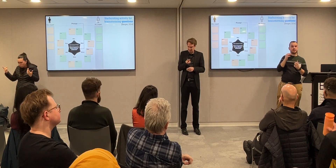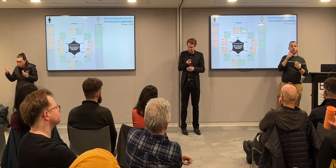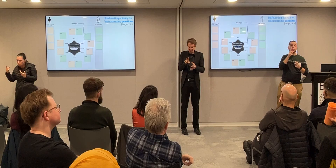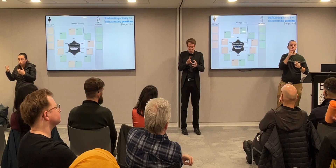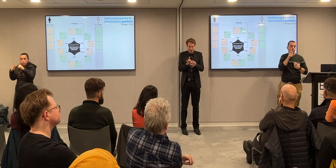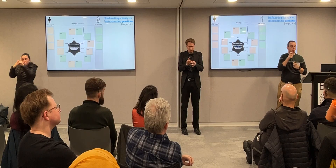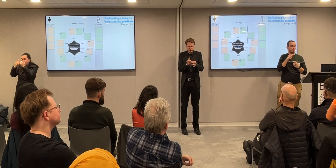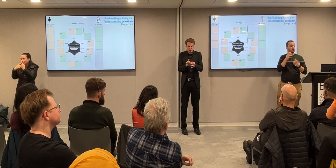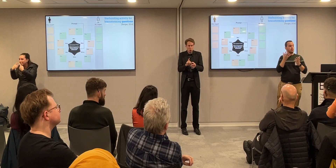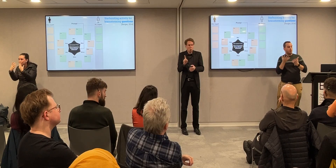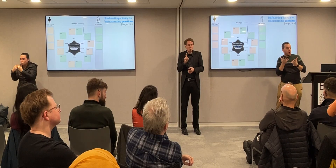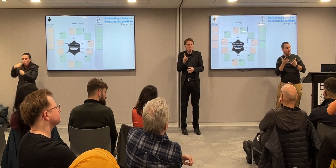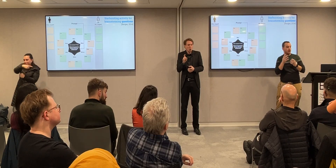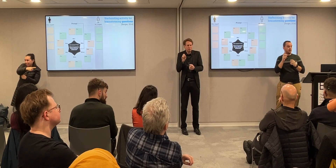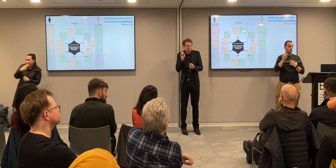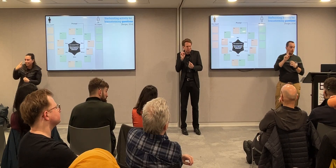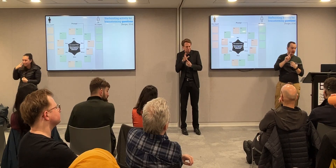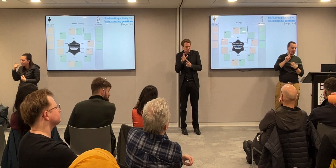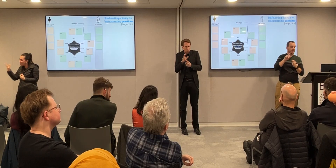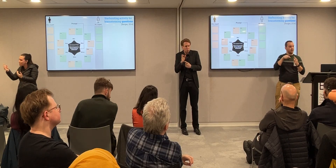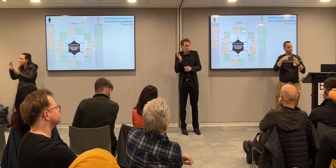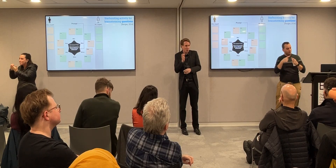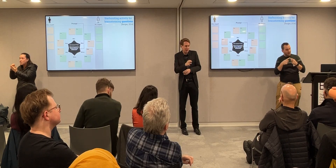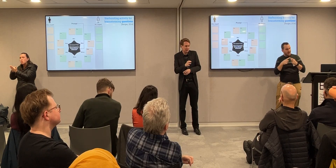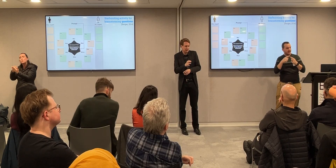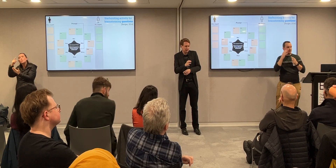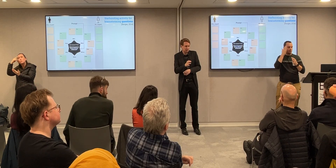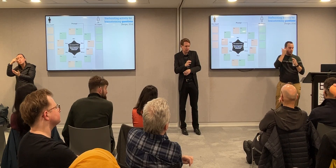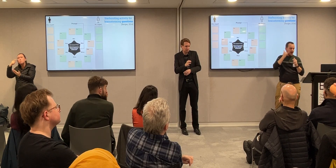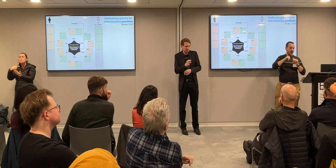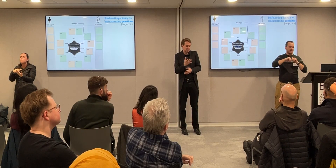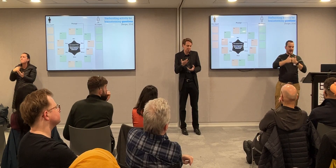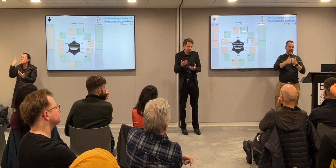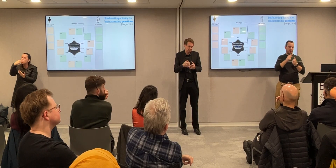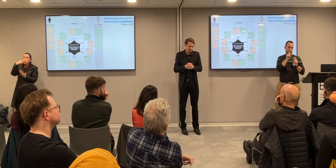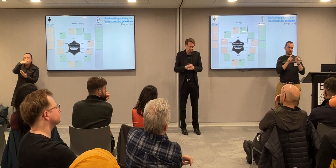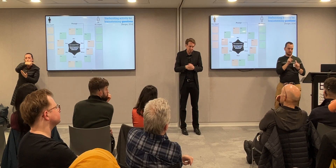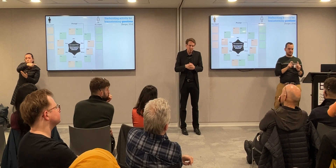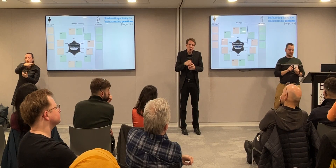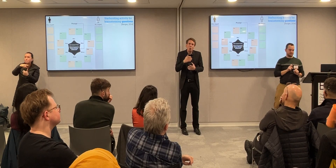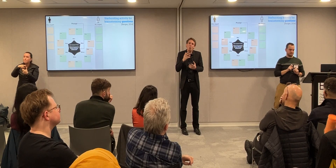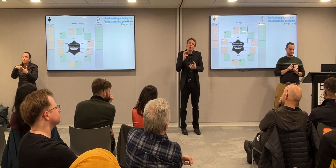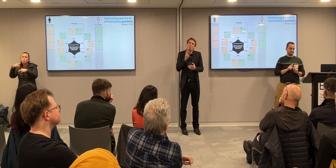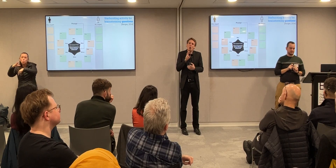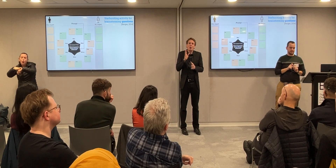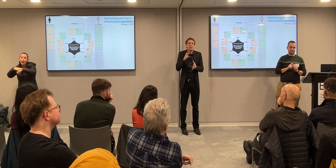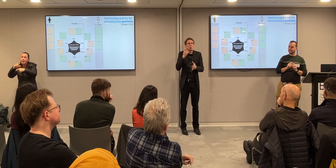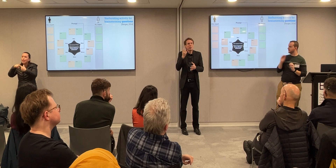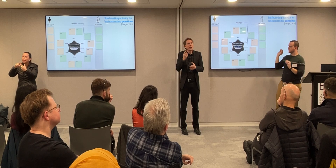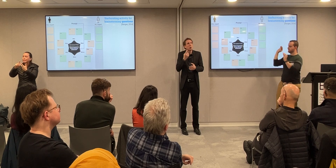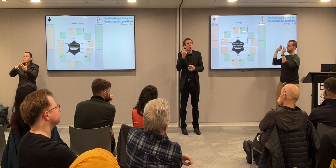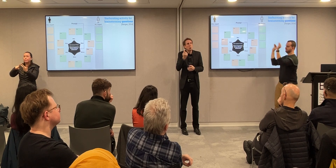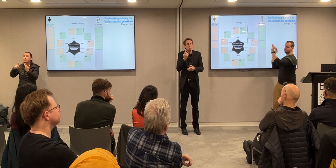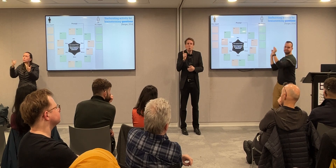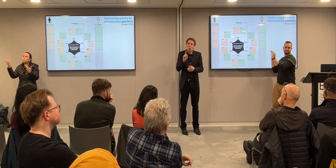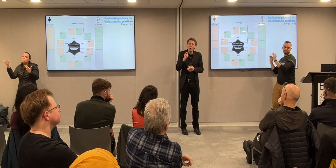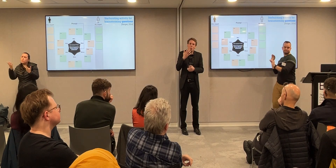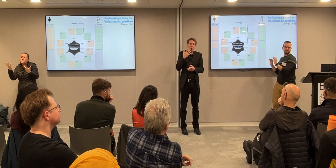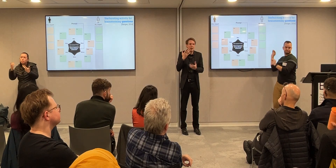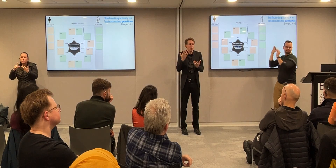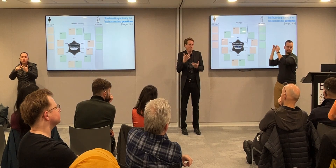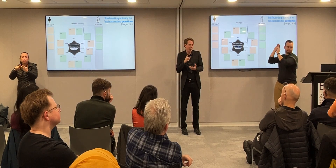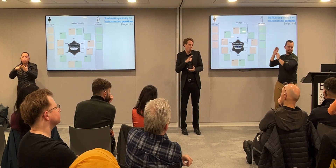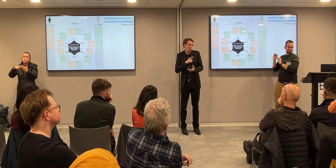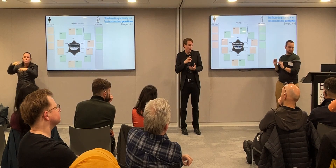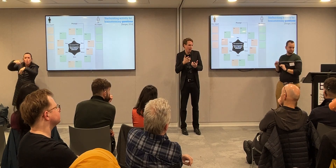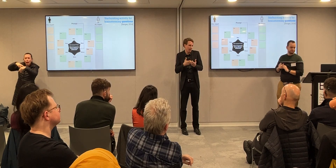And they both had to think of questions about who, what, when, where, why, and how questions. So not yes or no's.